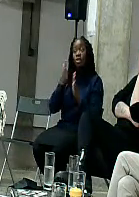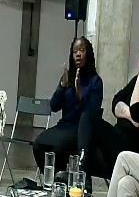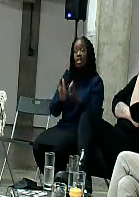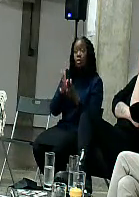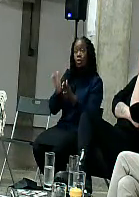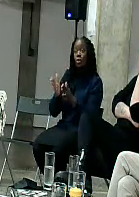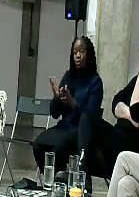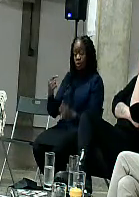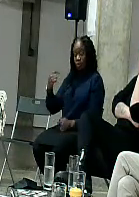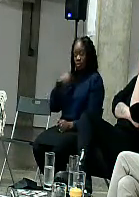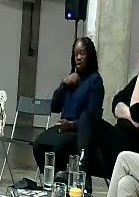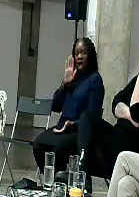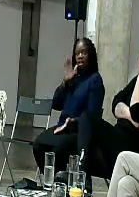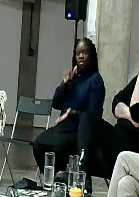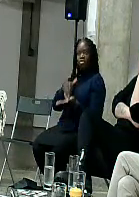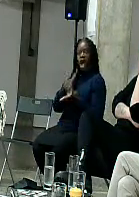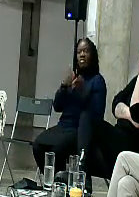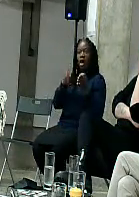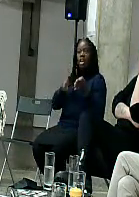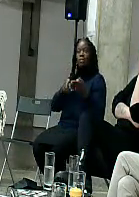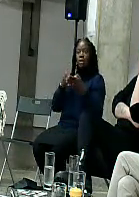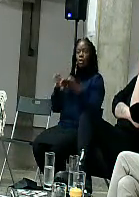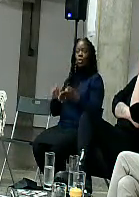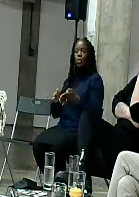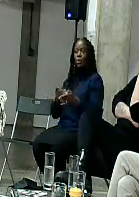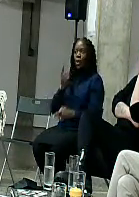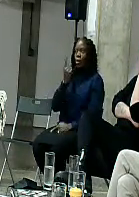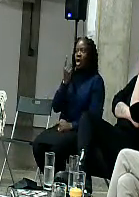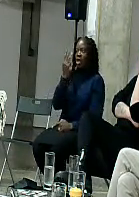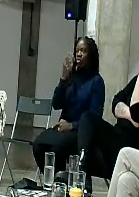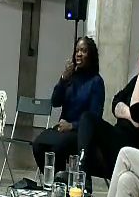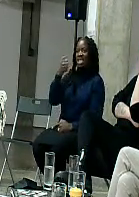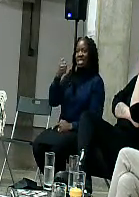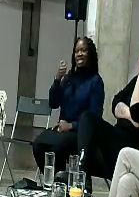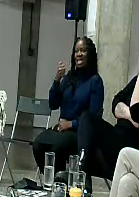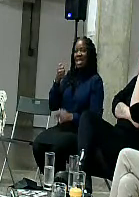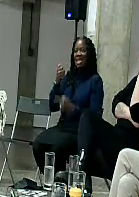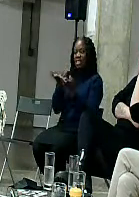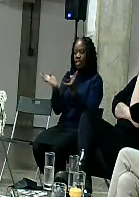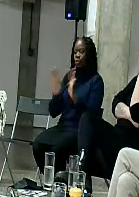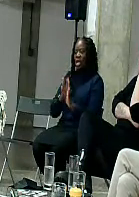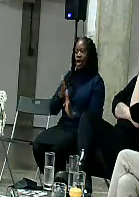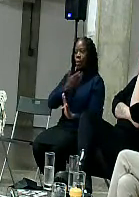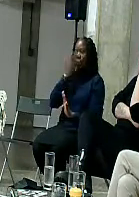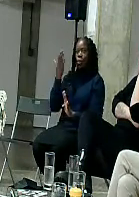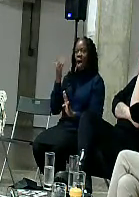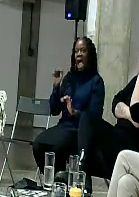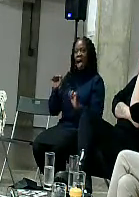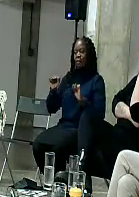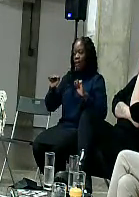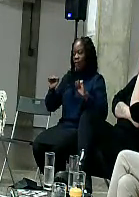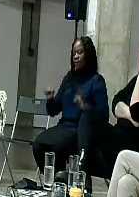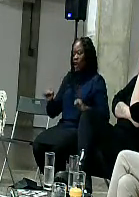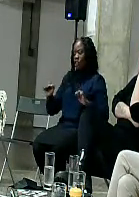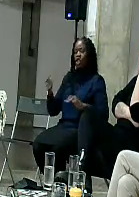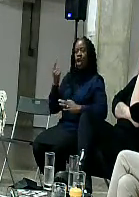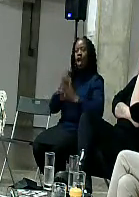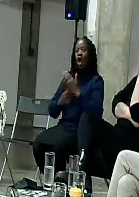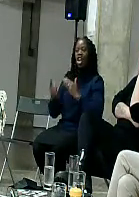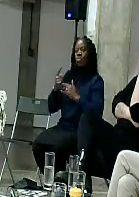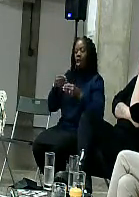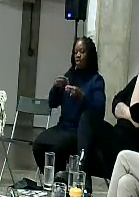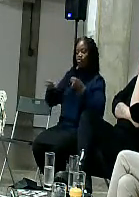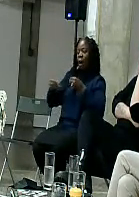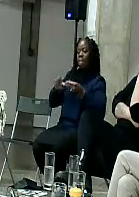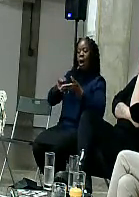got there, a 136 suite has no furniture except rubber benches